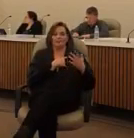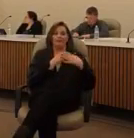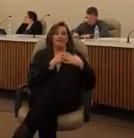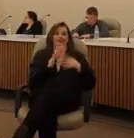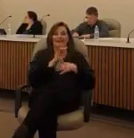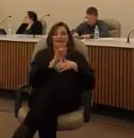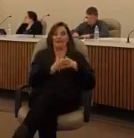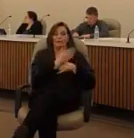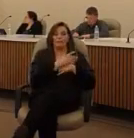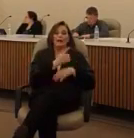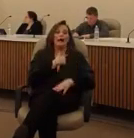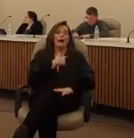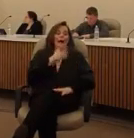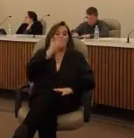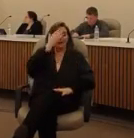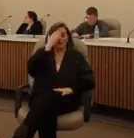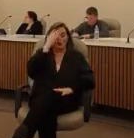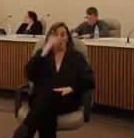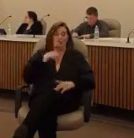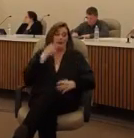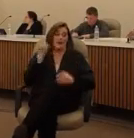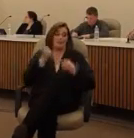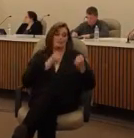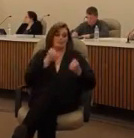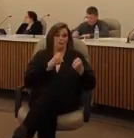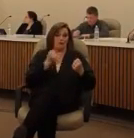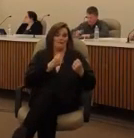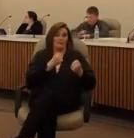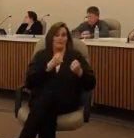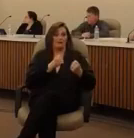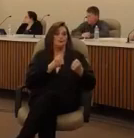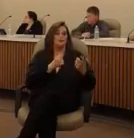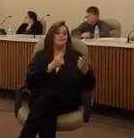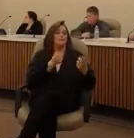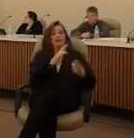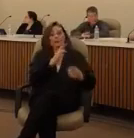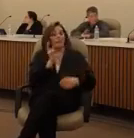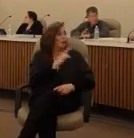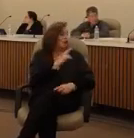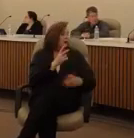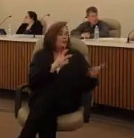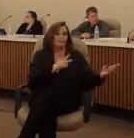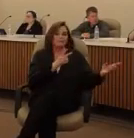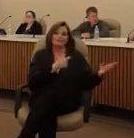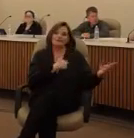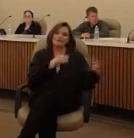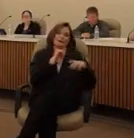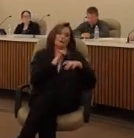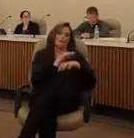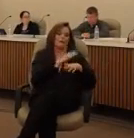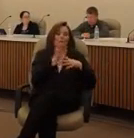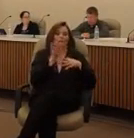know when I drive by a lot of the places, Sugar Creeks and stuff, they seem to be getting their deliveries fairly early.